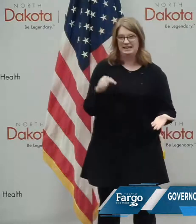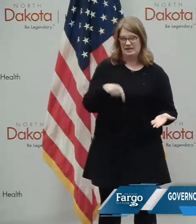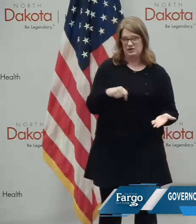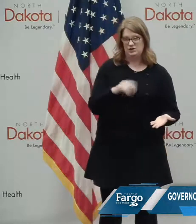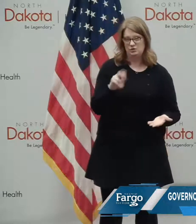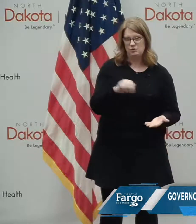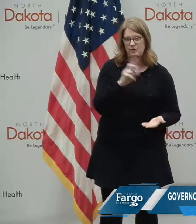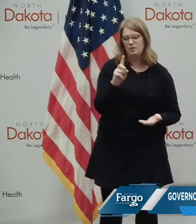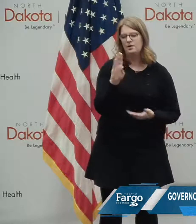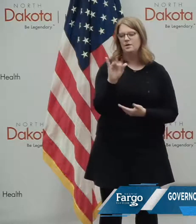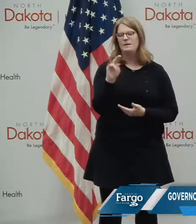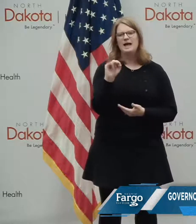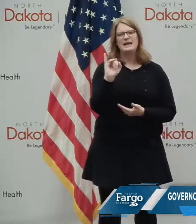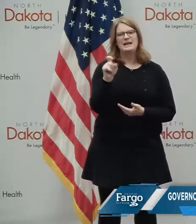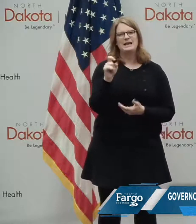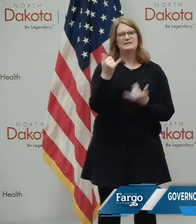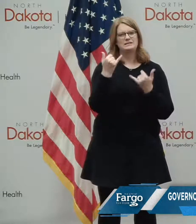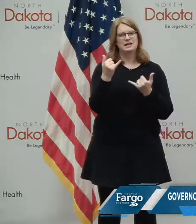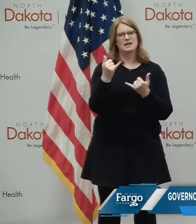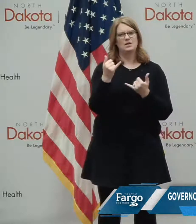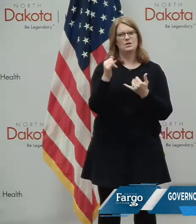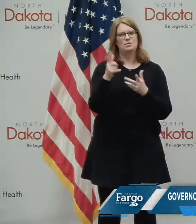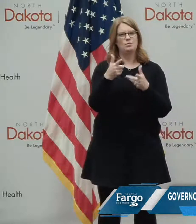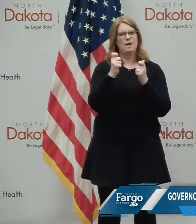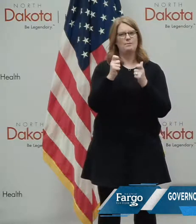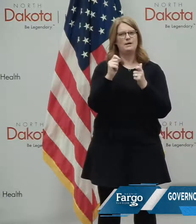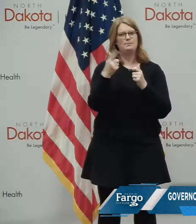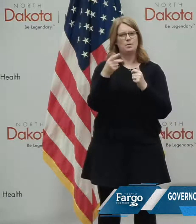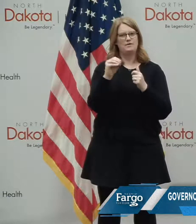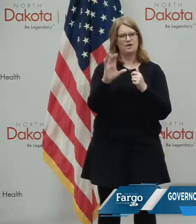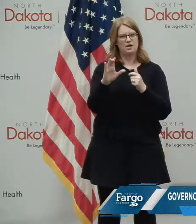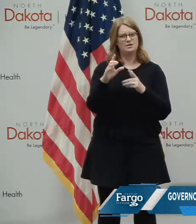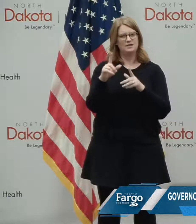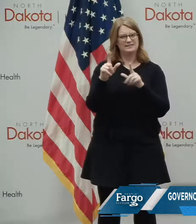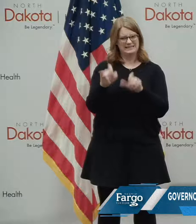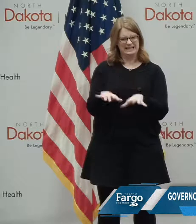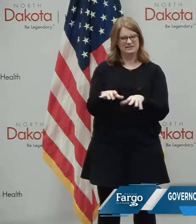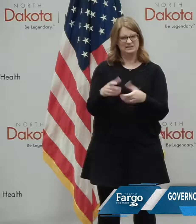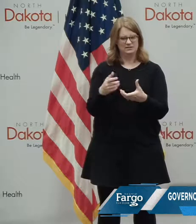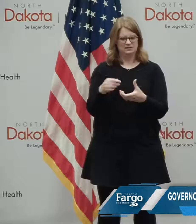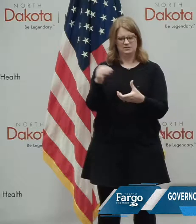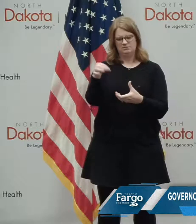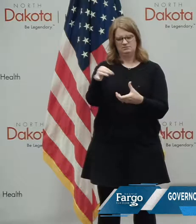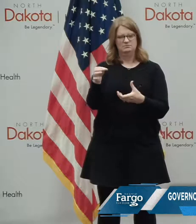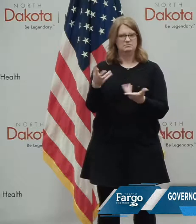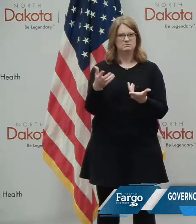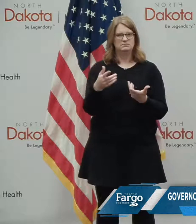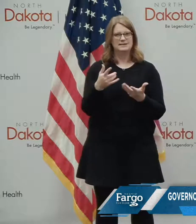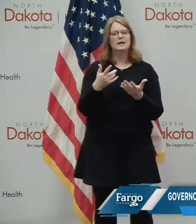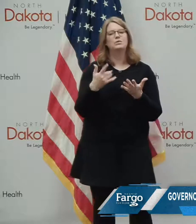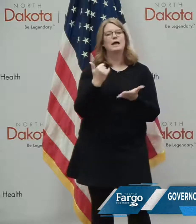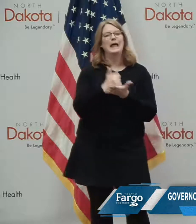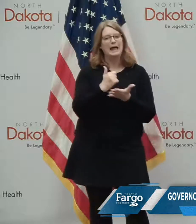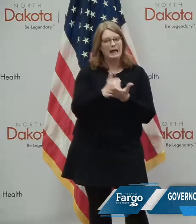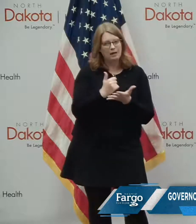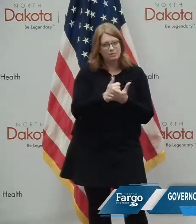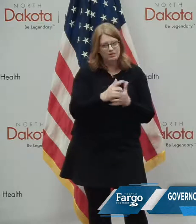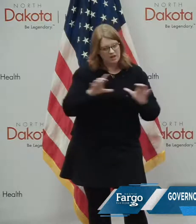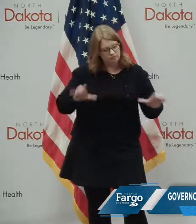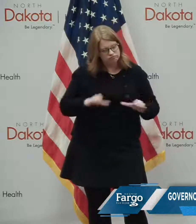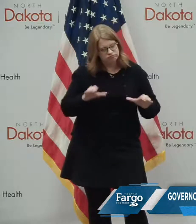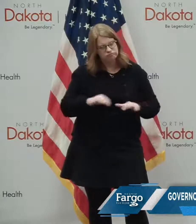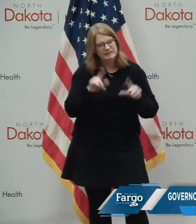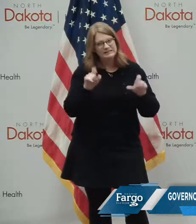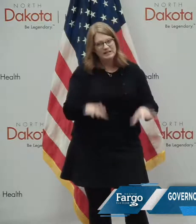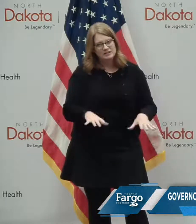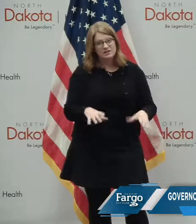Binax Now rapid point of contact tests, and that'll complement our robust testing strategy that we have that's allowed us to